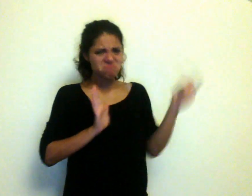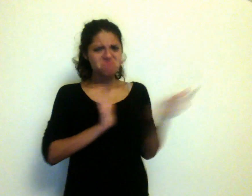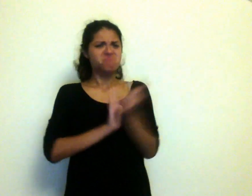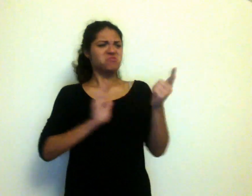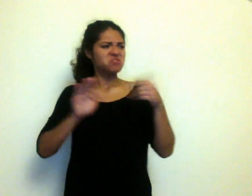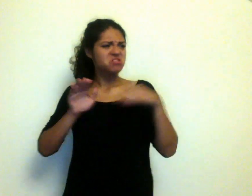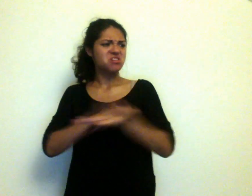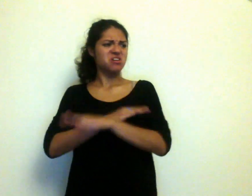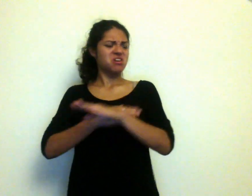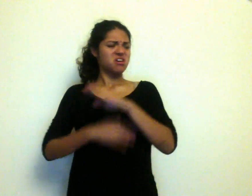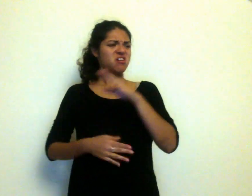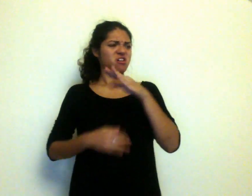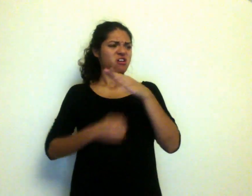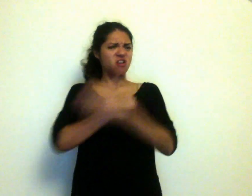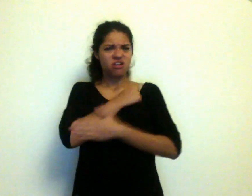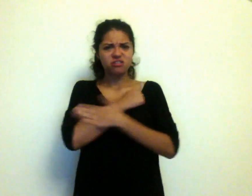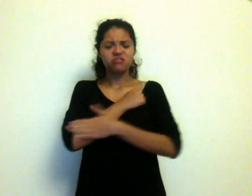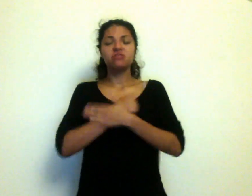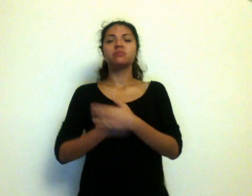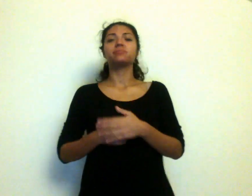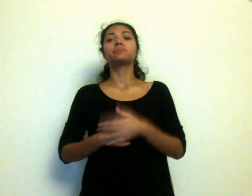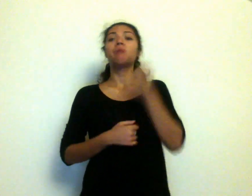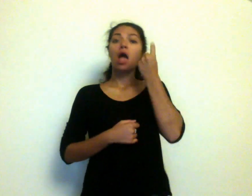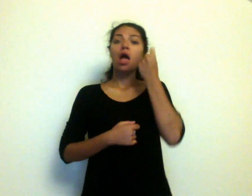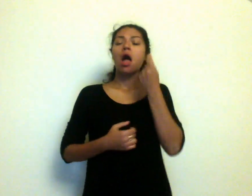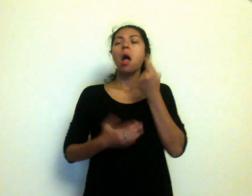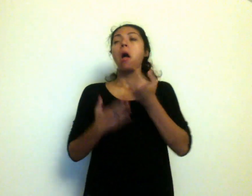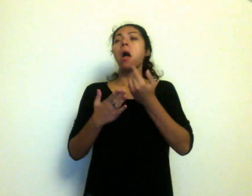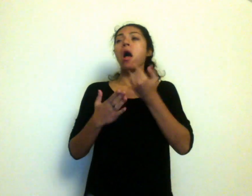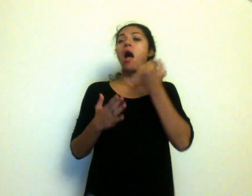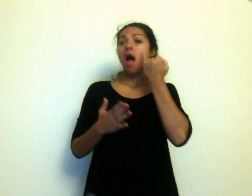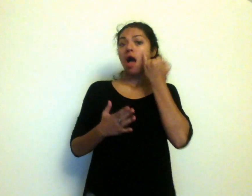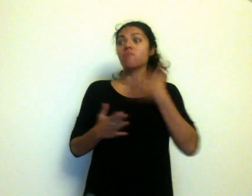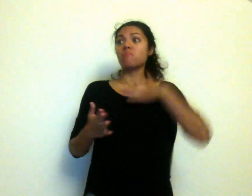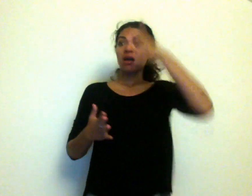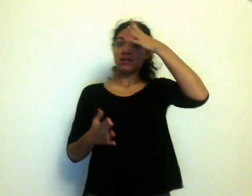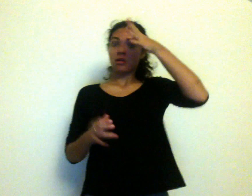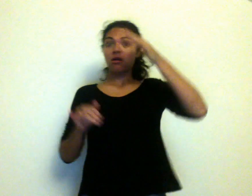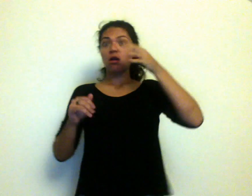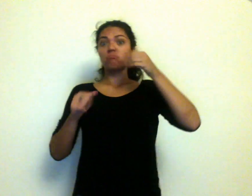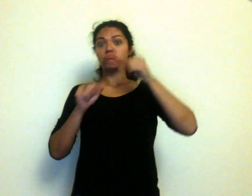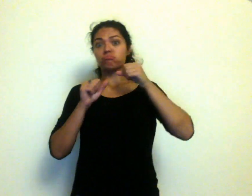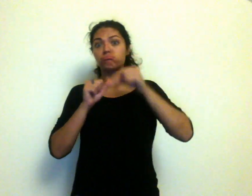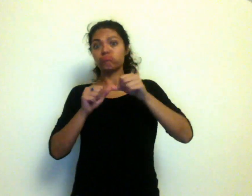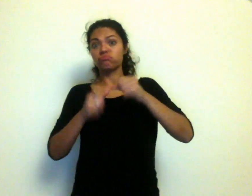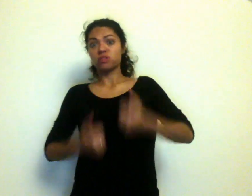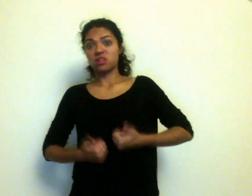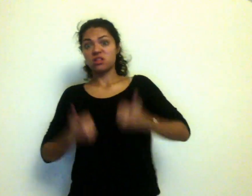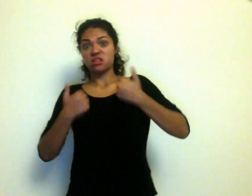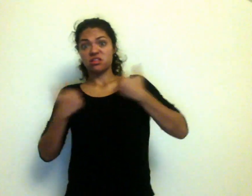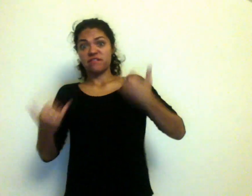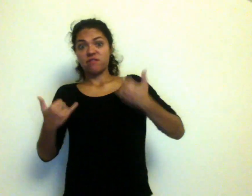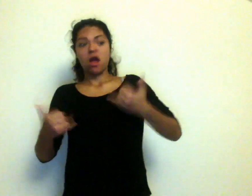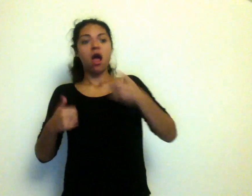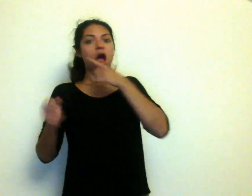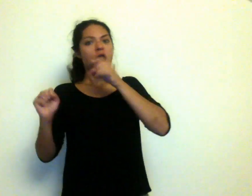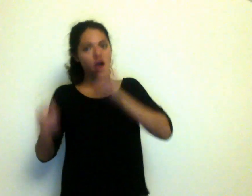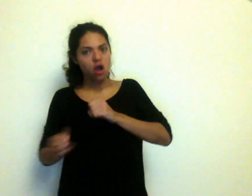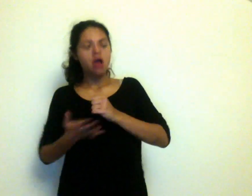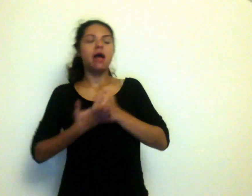because my dad was very highly placed in the government and in fact was in charge of the visa department, would probably have been able to try to do something. Shortly before he left, my dad passed